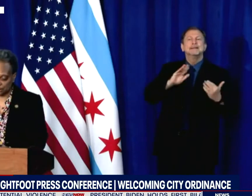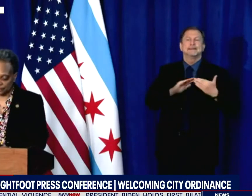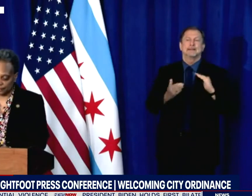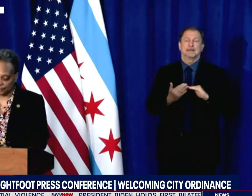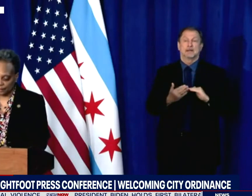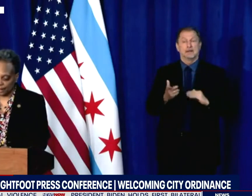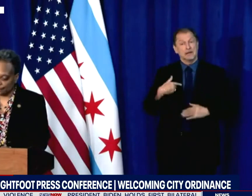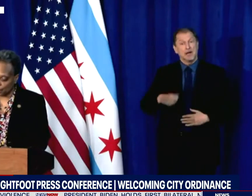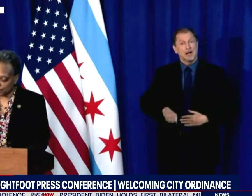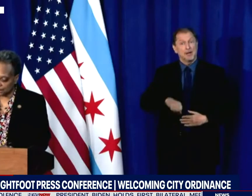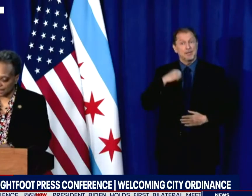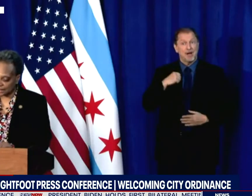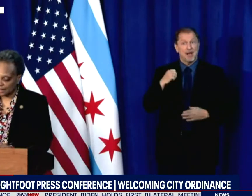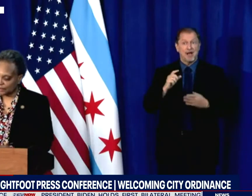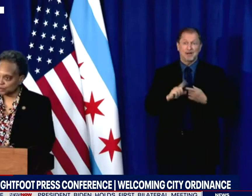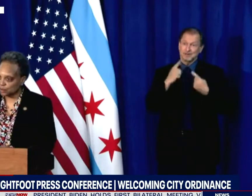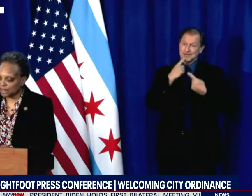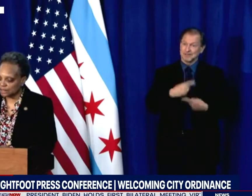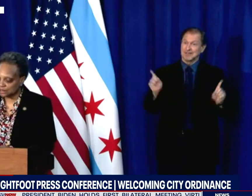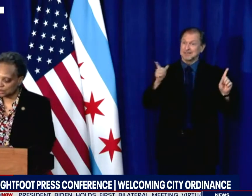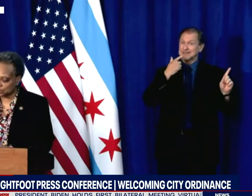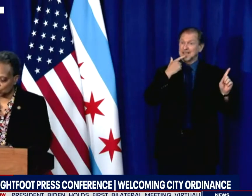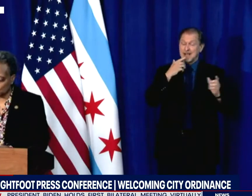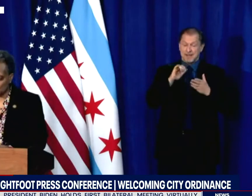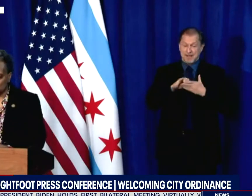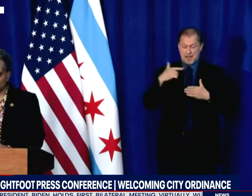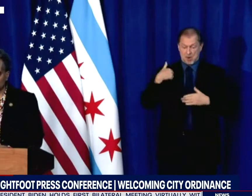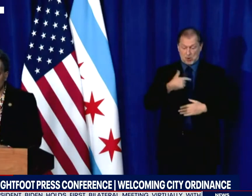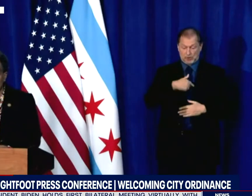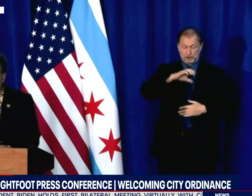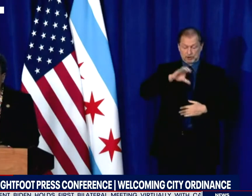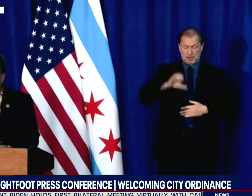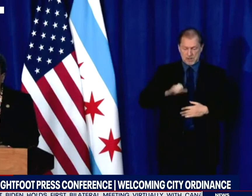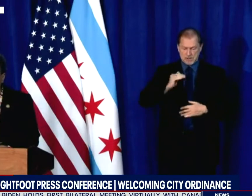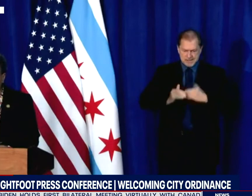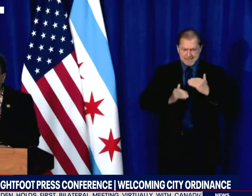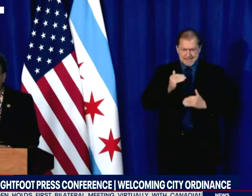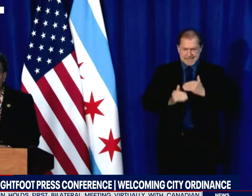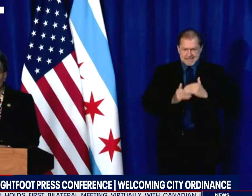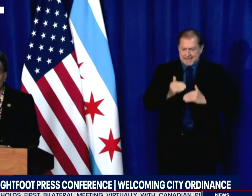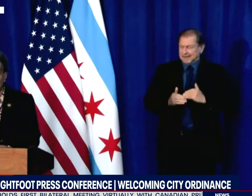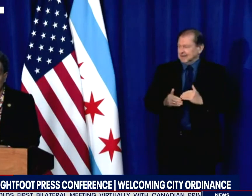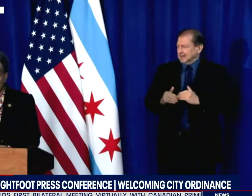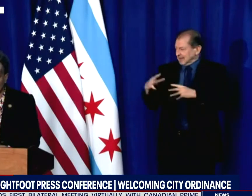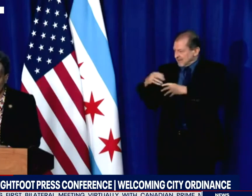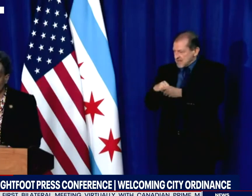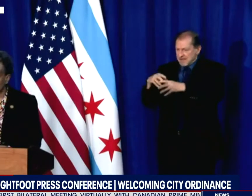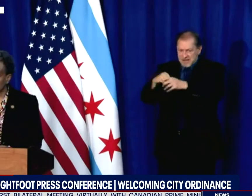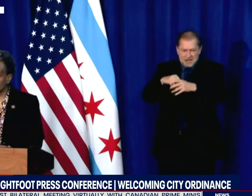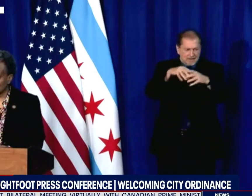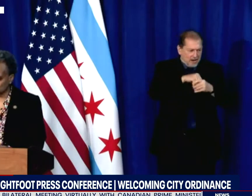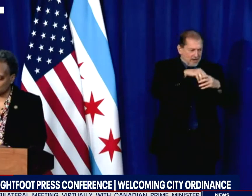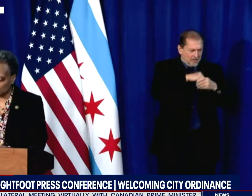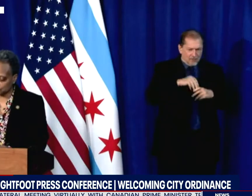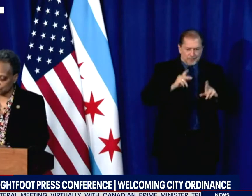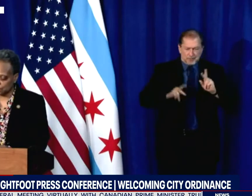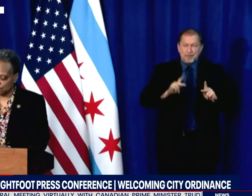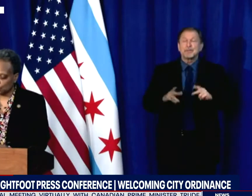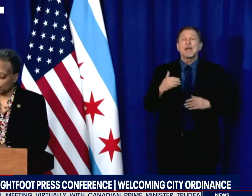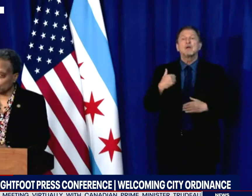everyone here and boldly state that as we continue to work with community members, including our new Americans